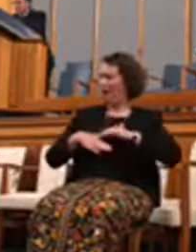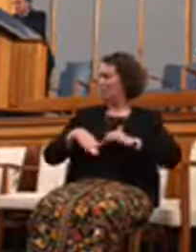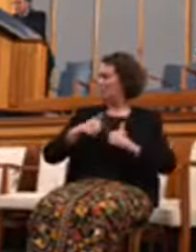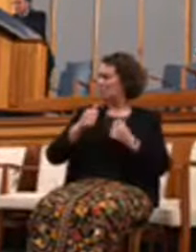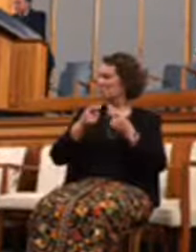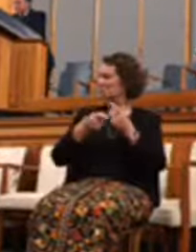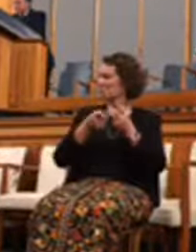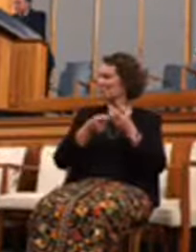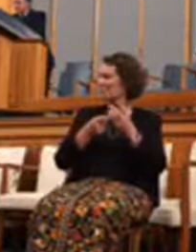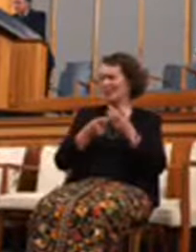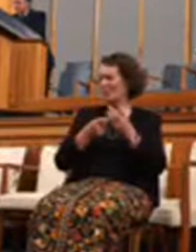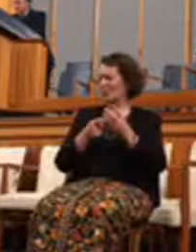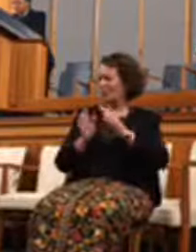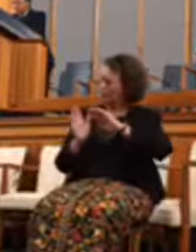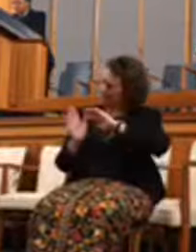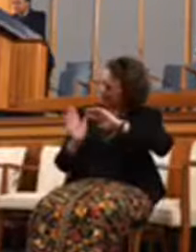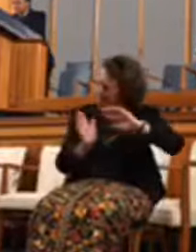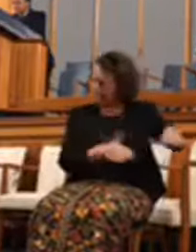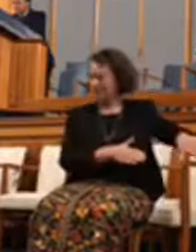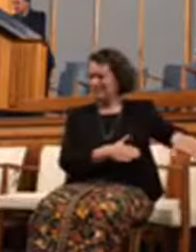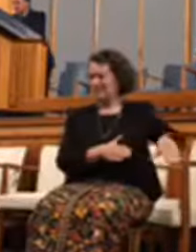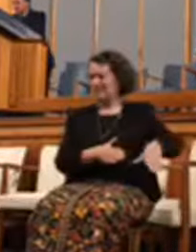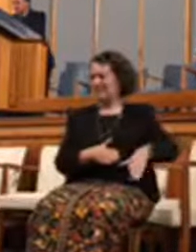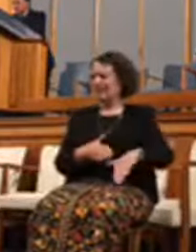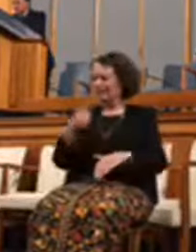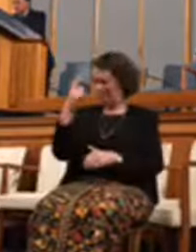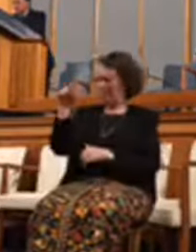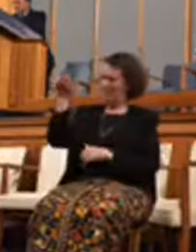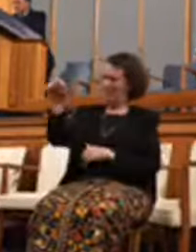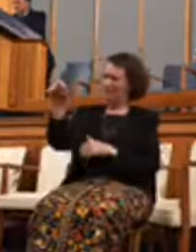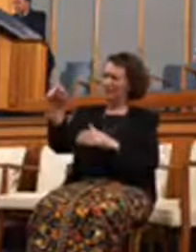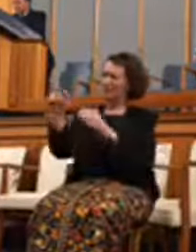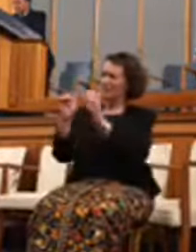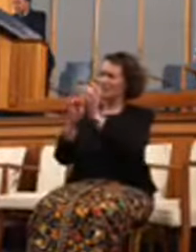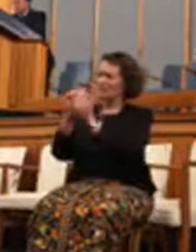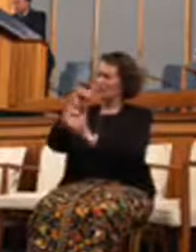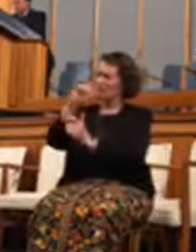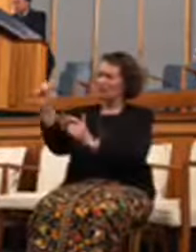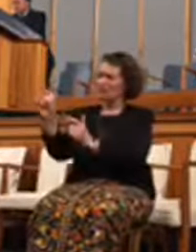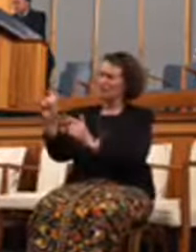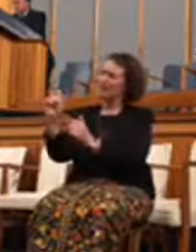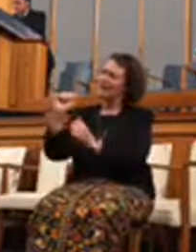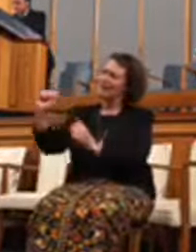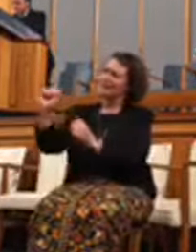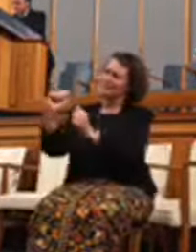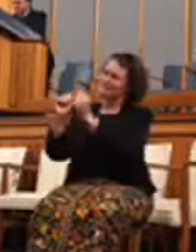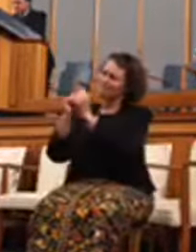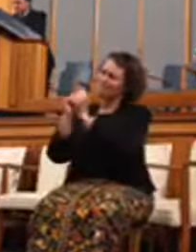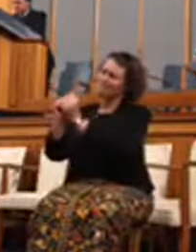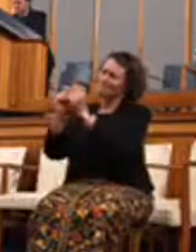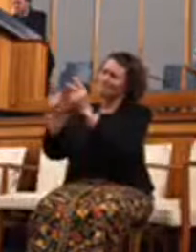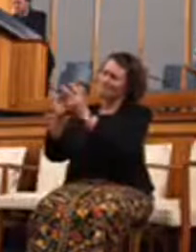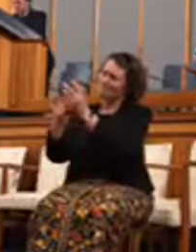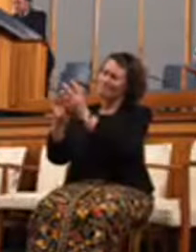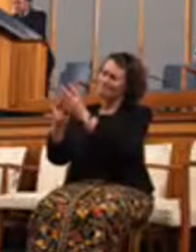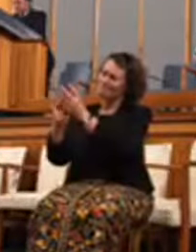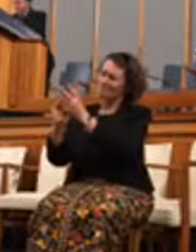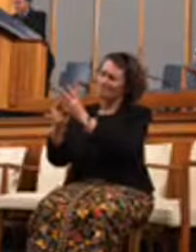Christ. All of these things should move our hearts. These things should move our lives. But we